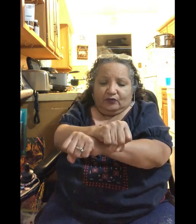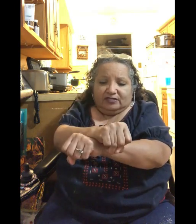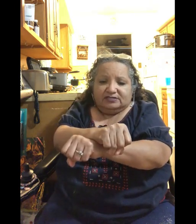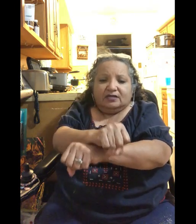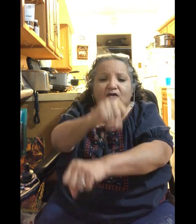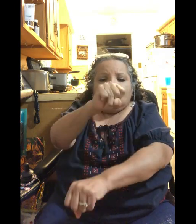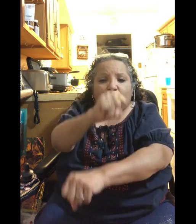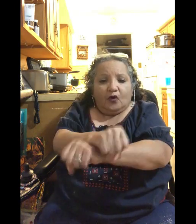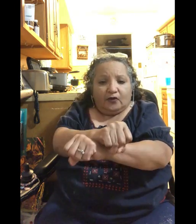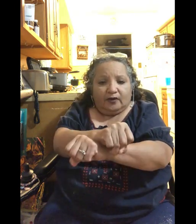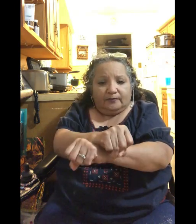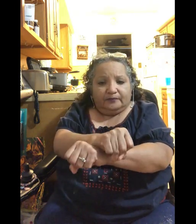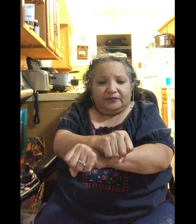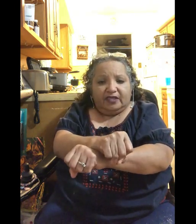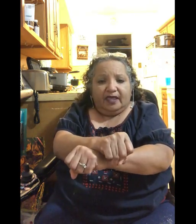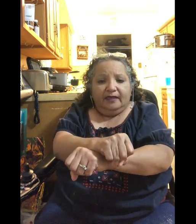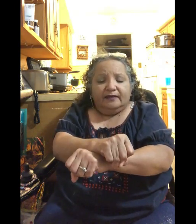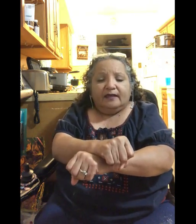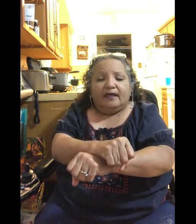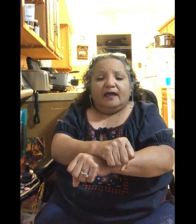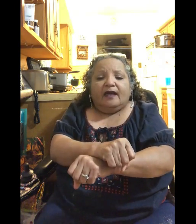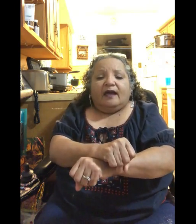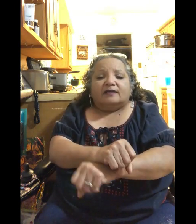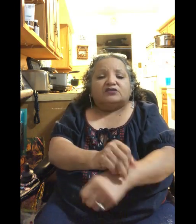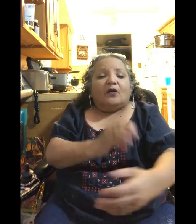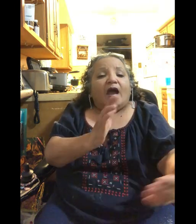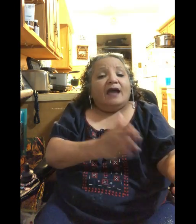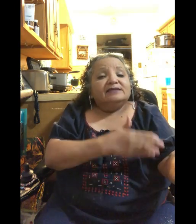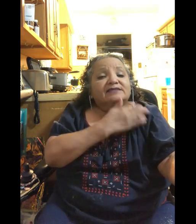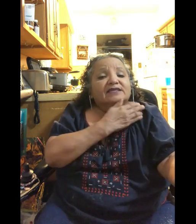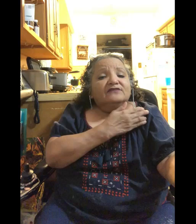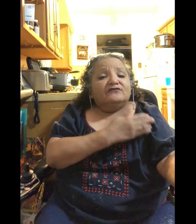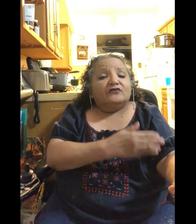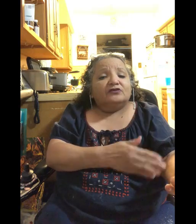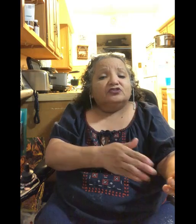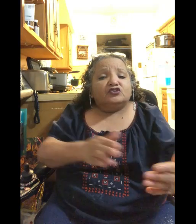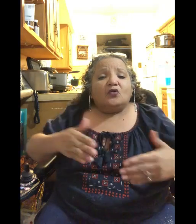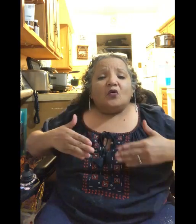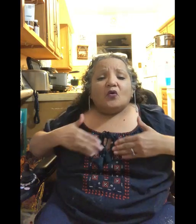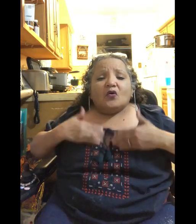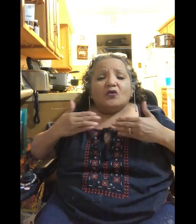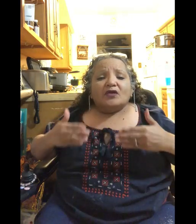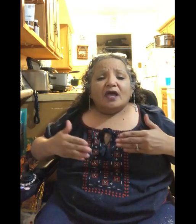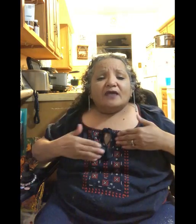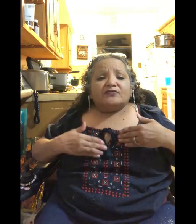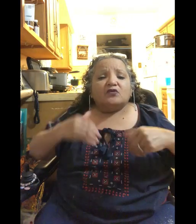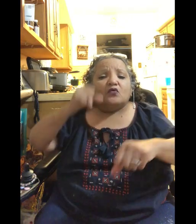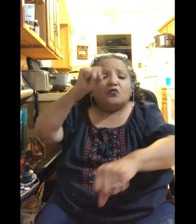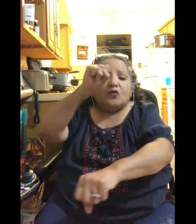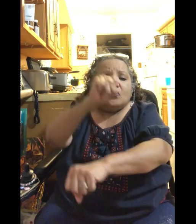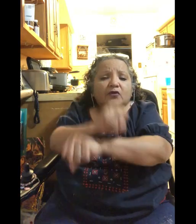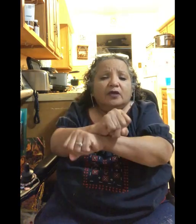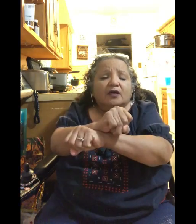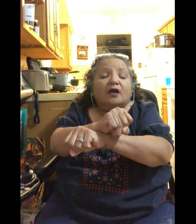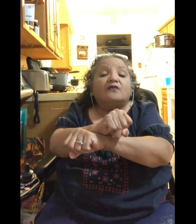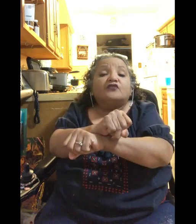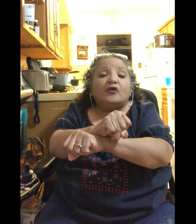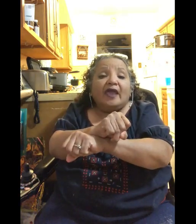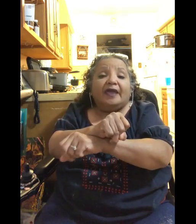wrist, work, okay? So I sing for joy at the work of your